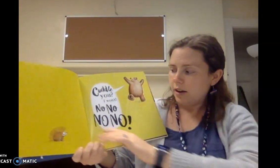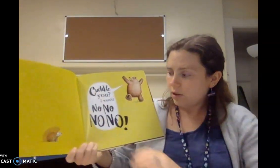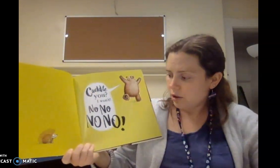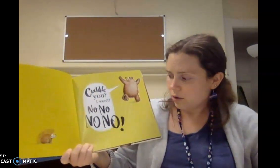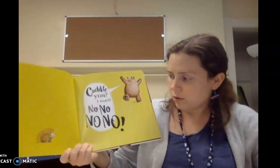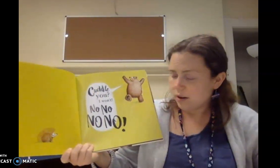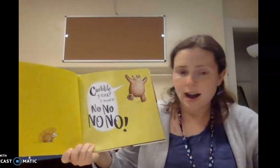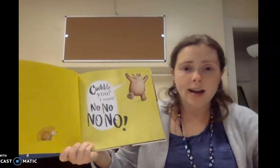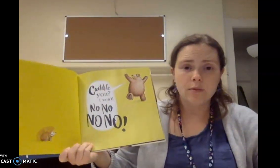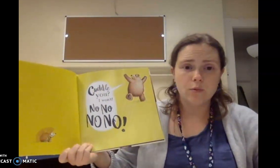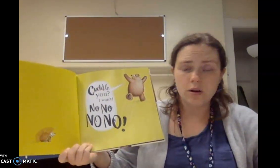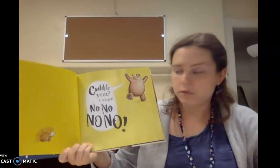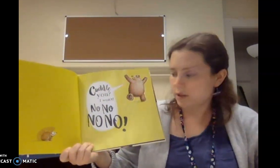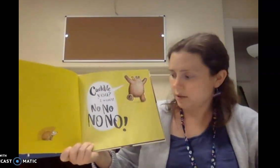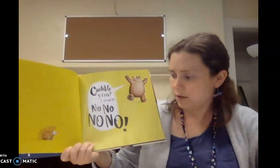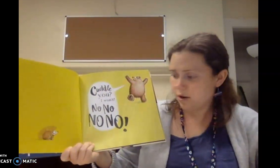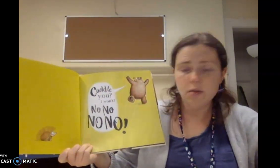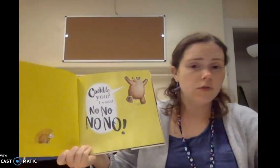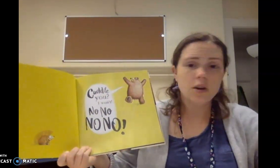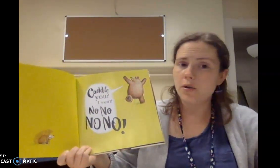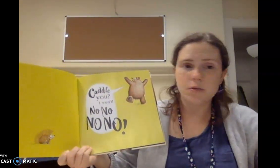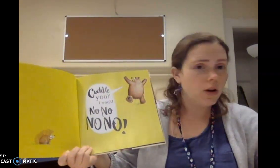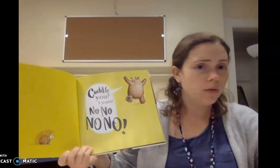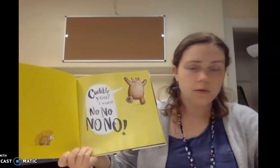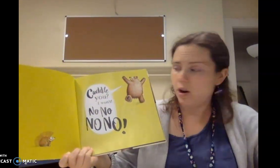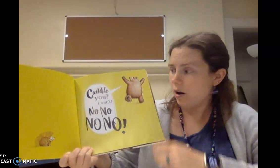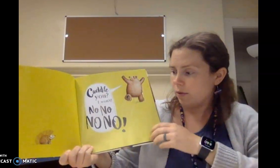Cuddle you? I won't. No, no, no, no.